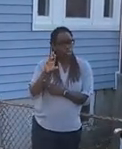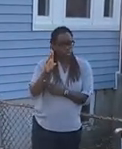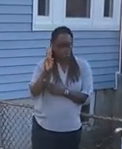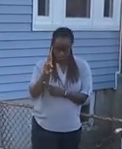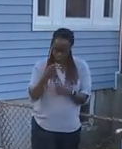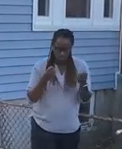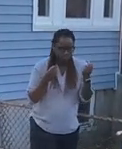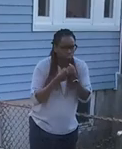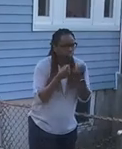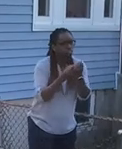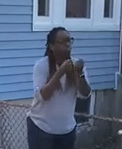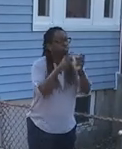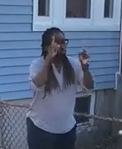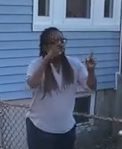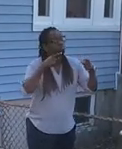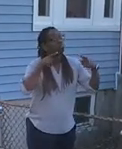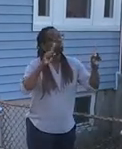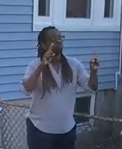5 years early.